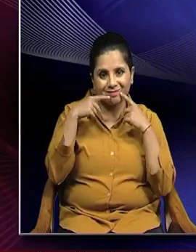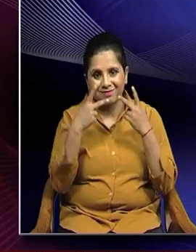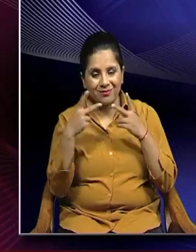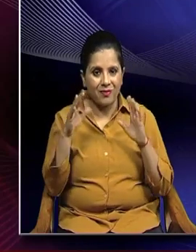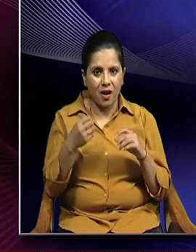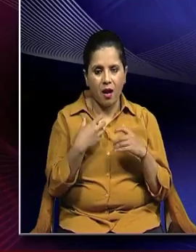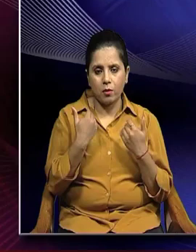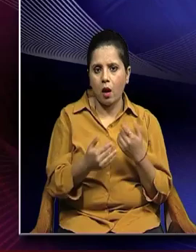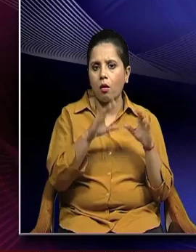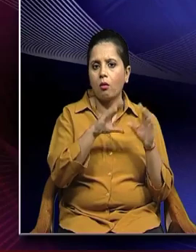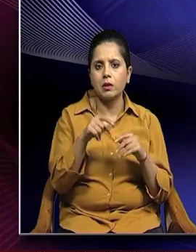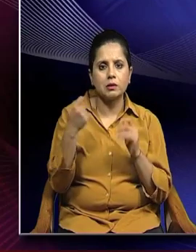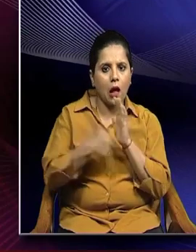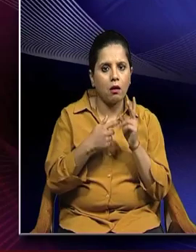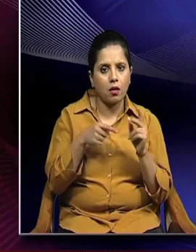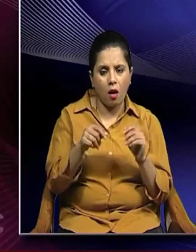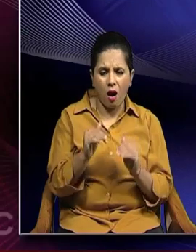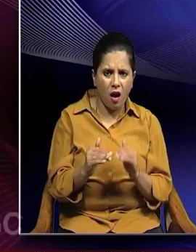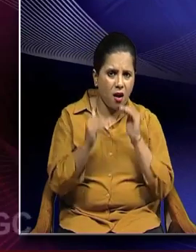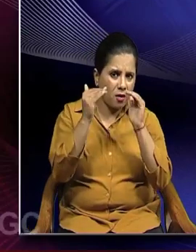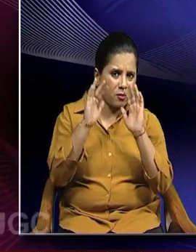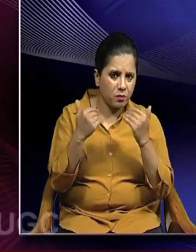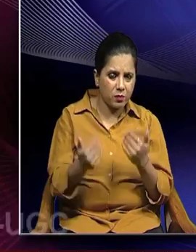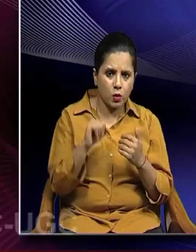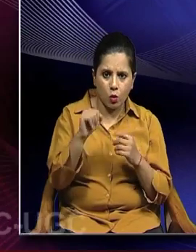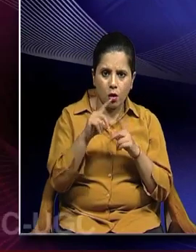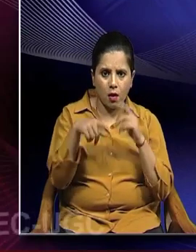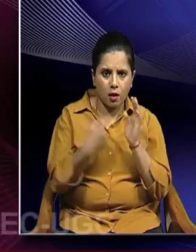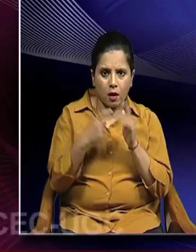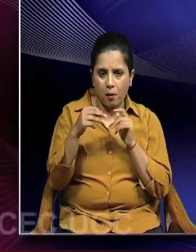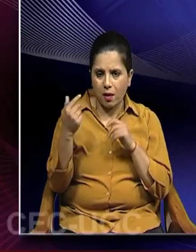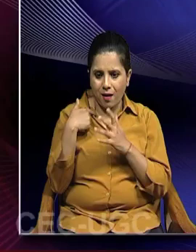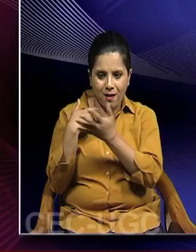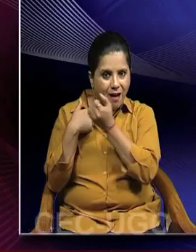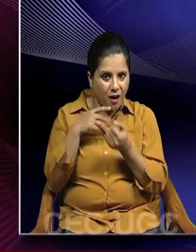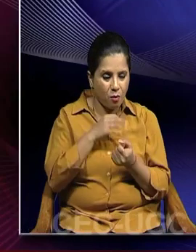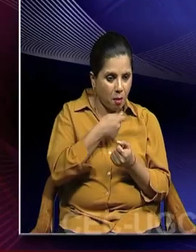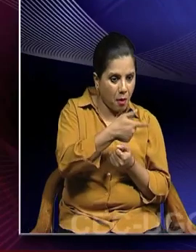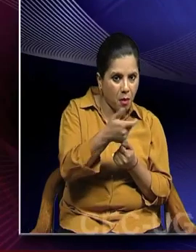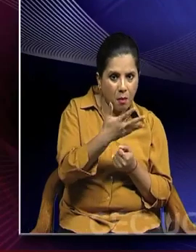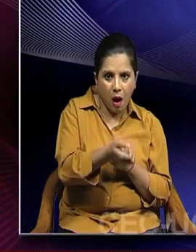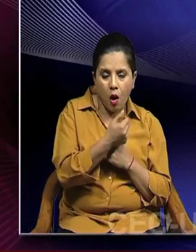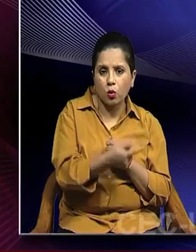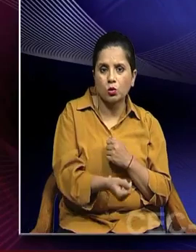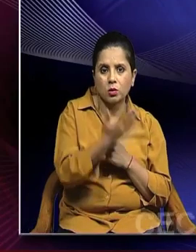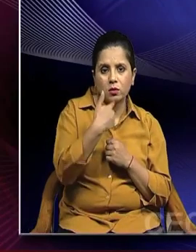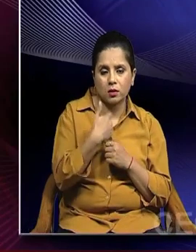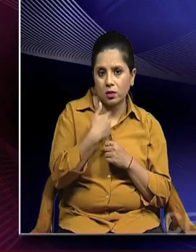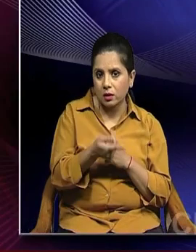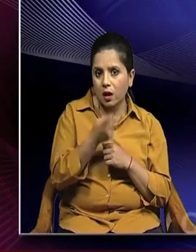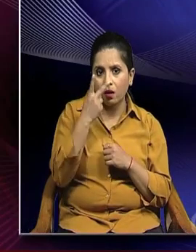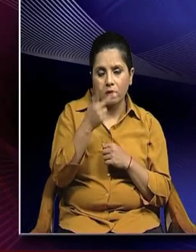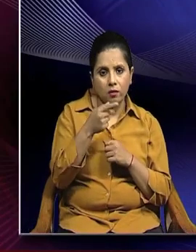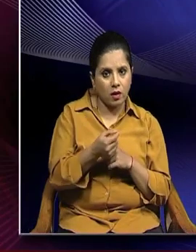experienced the highest of rates in terms of their per capita income. We find that the countries where